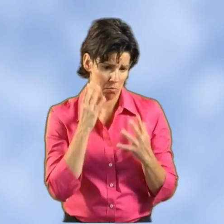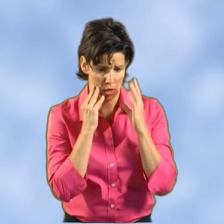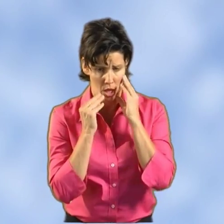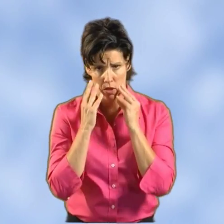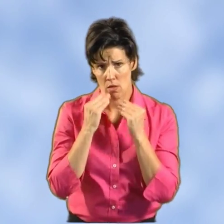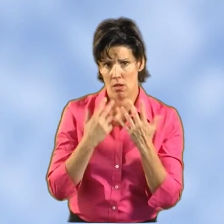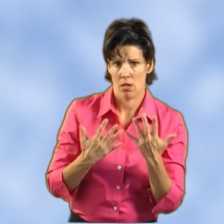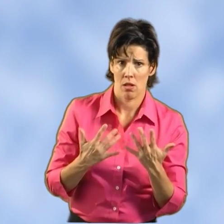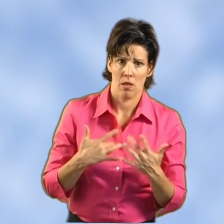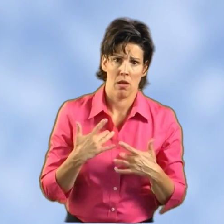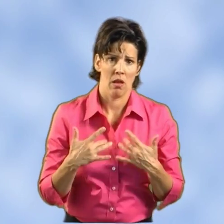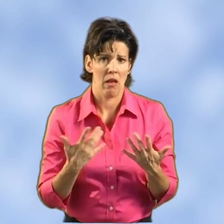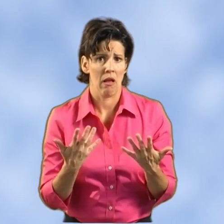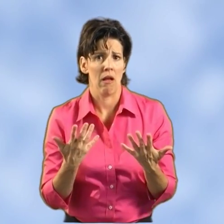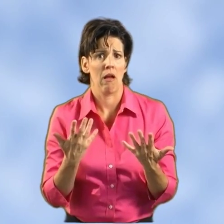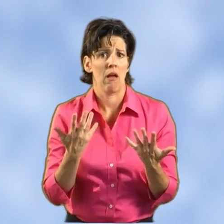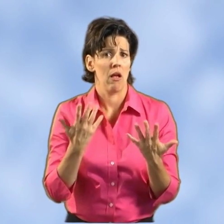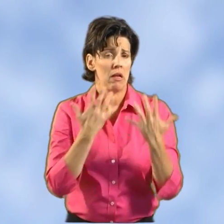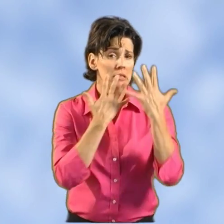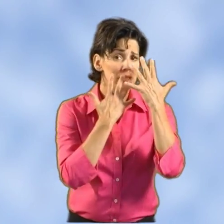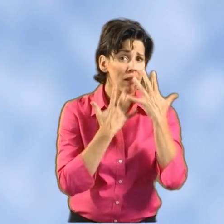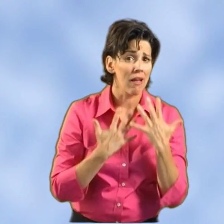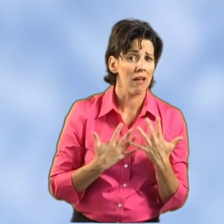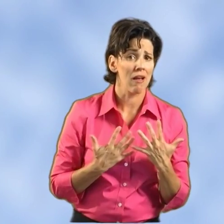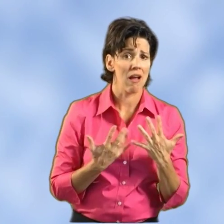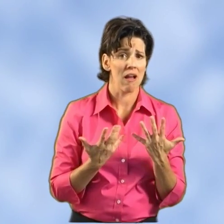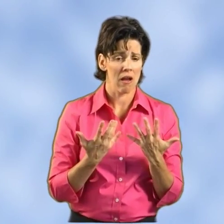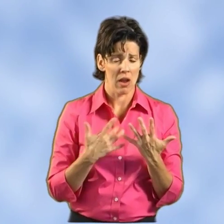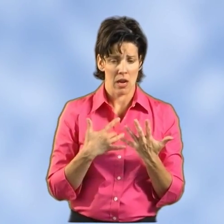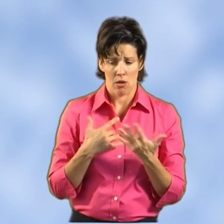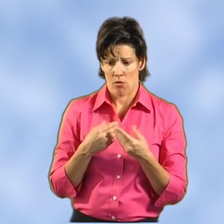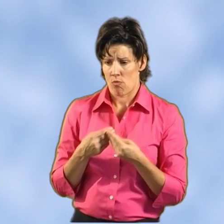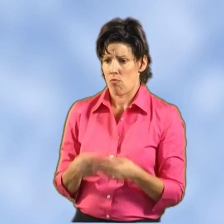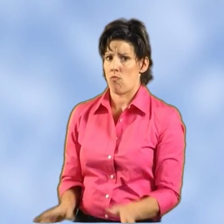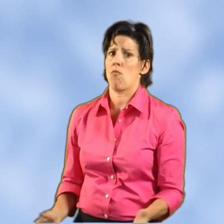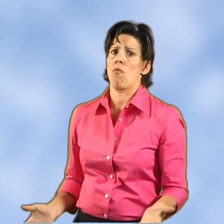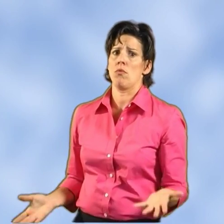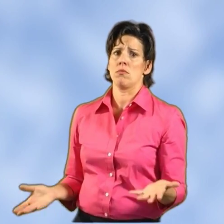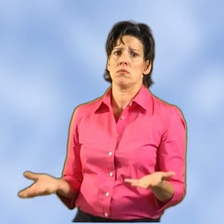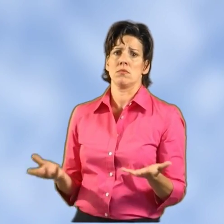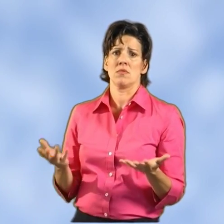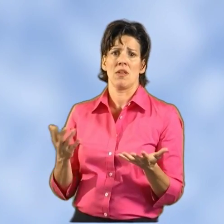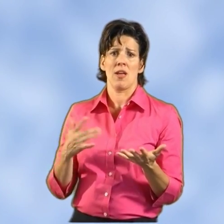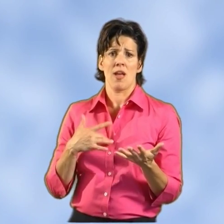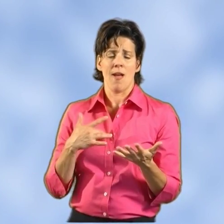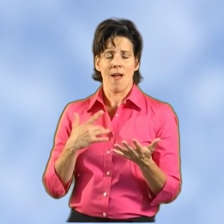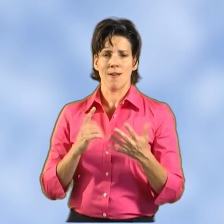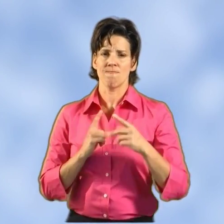They may run into difficulties, feelings of sadness, loss, fear,